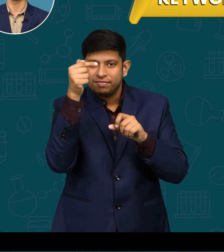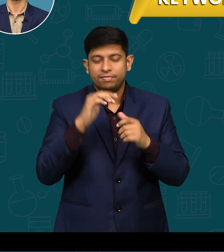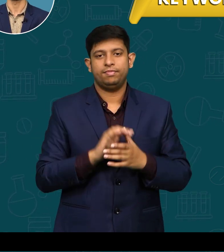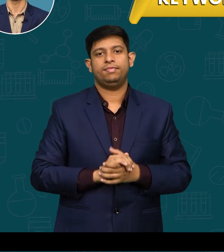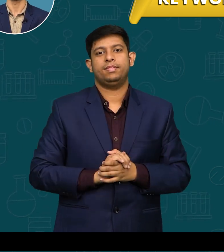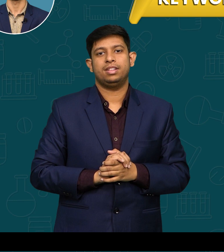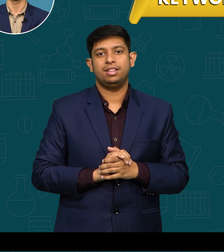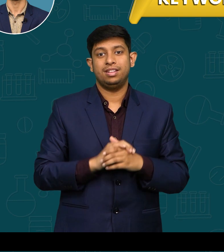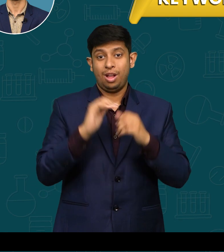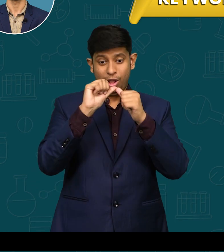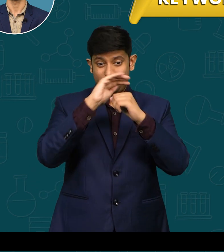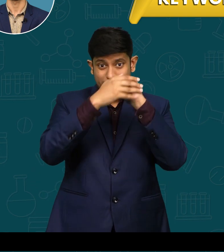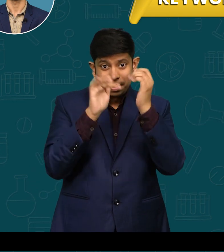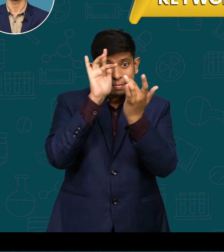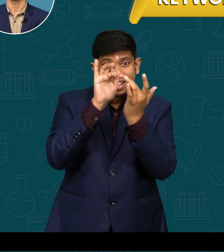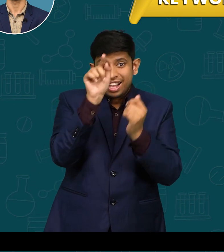Proton.